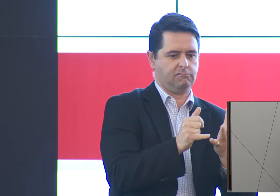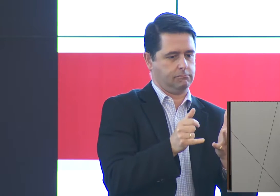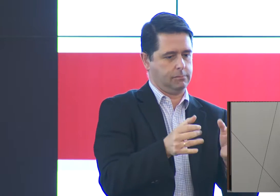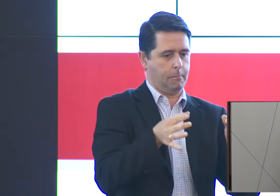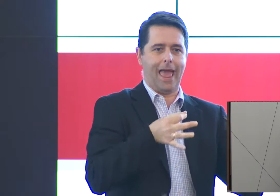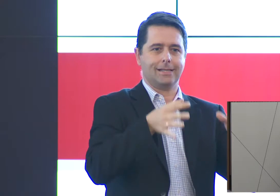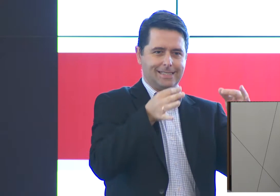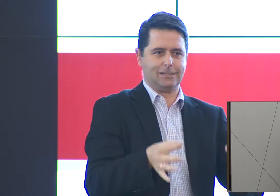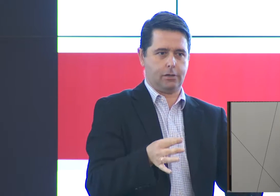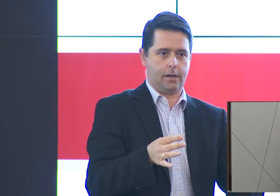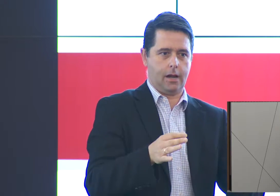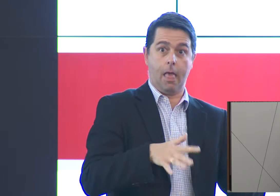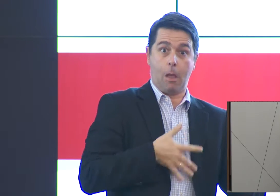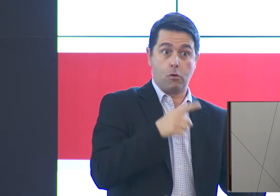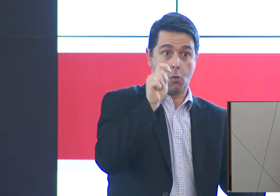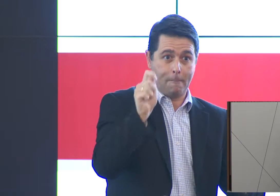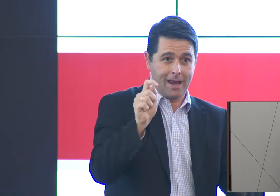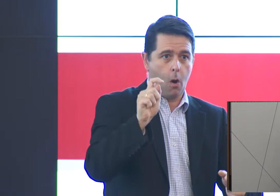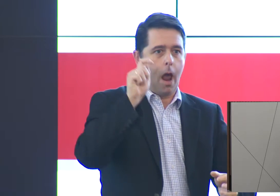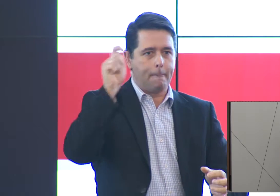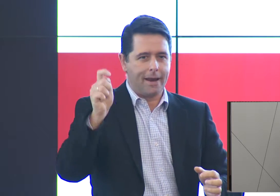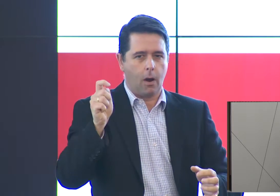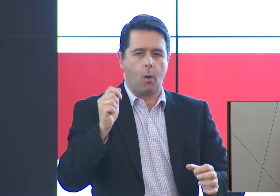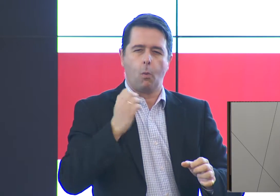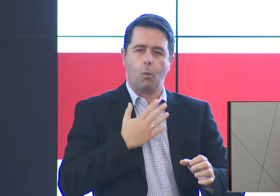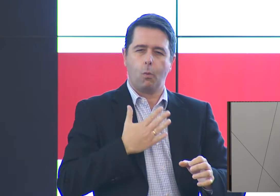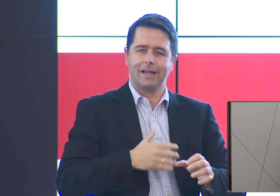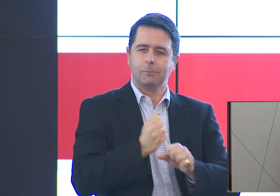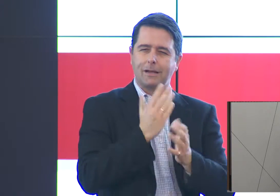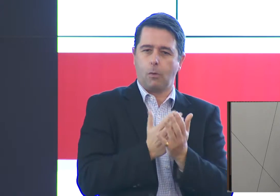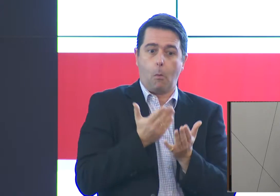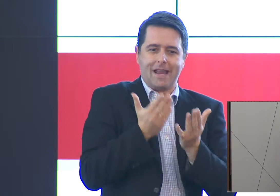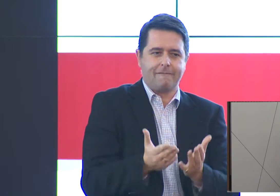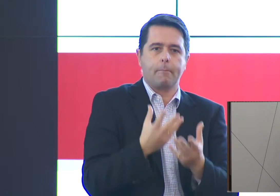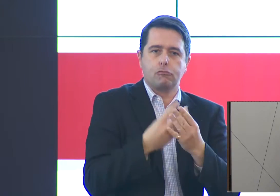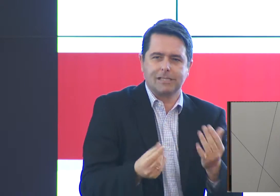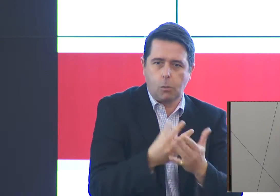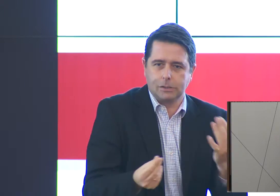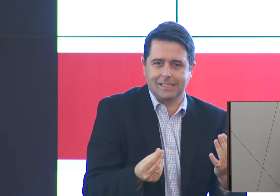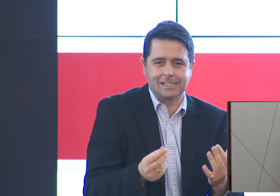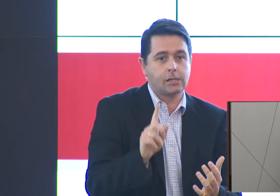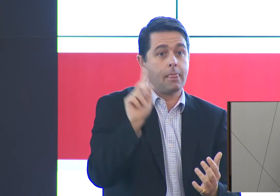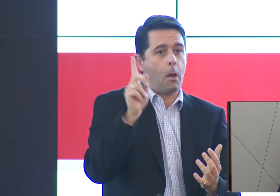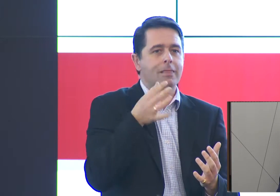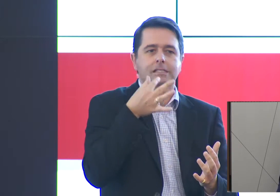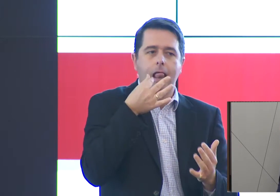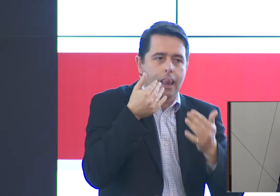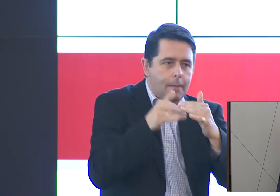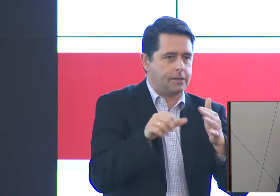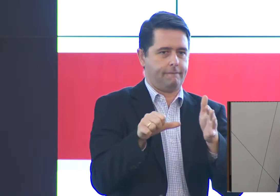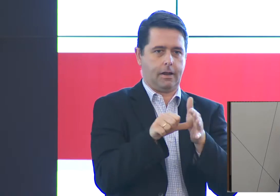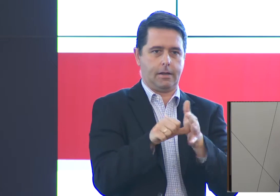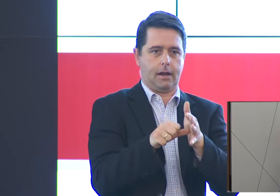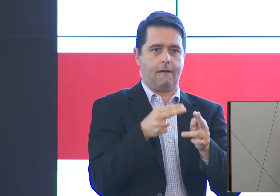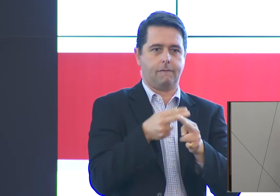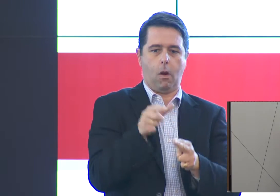example, NDIS planning decisions, and they're wanting to appeal, then we need to ensure that we give them the resources and an